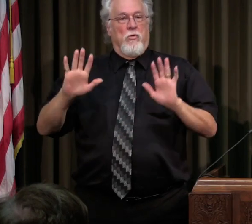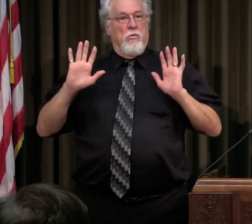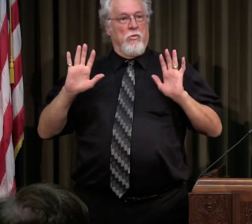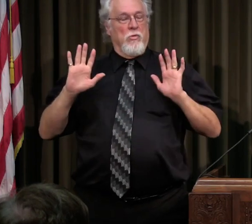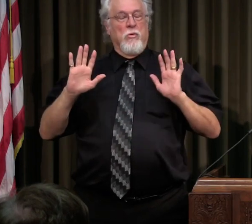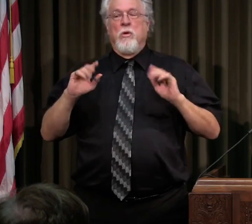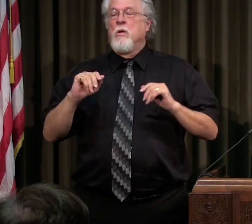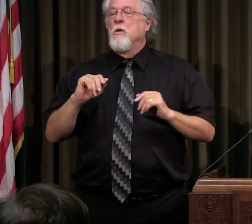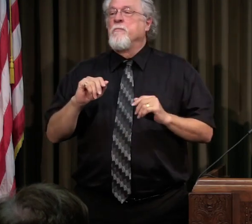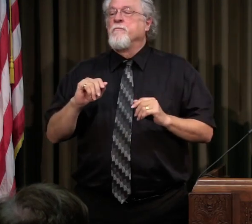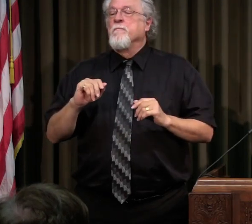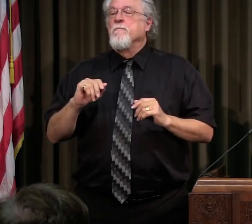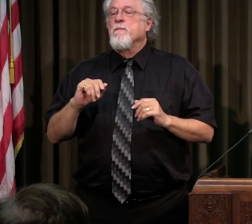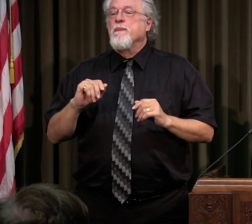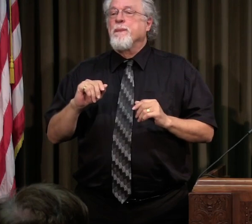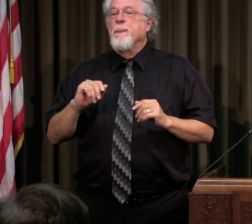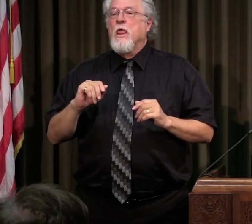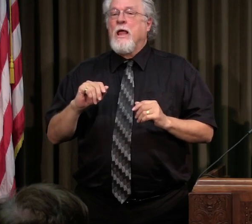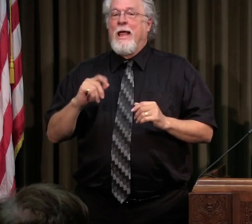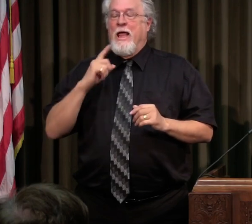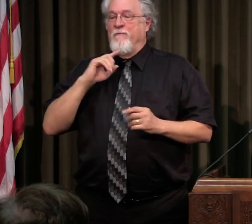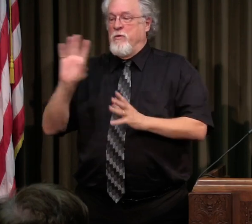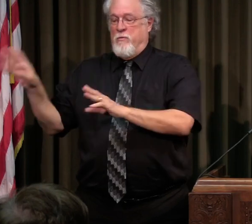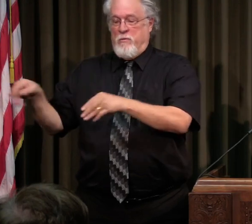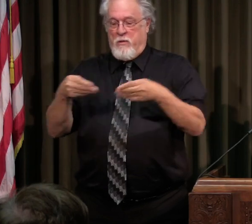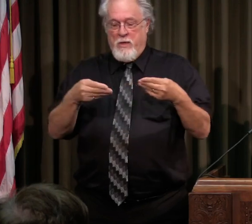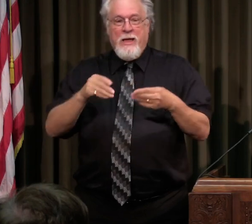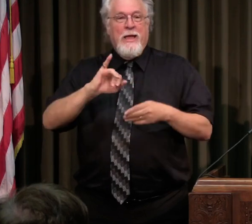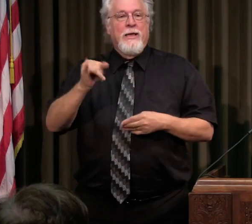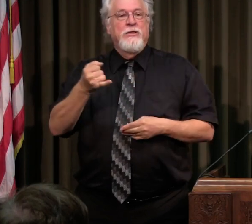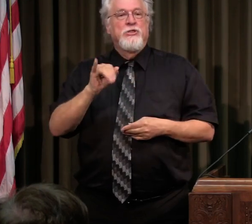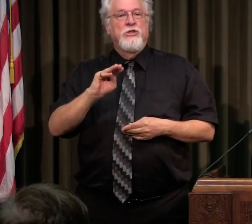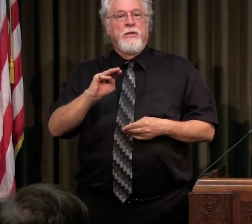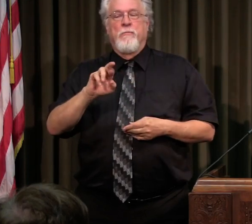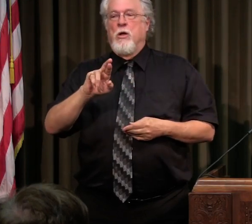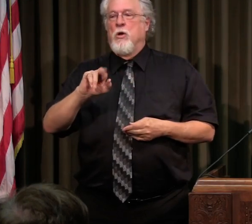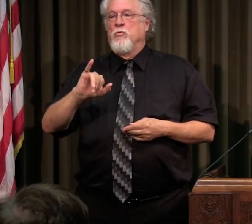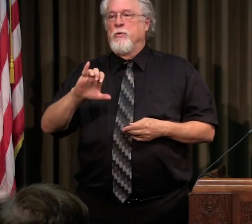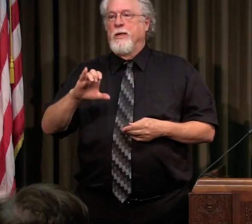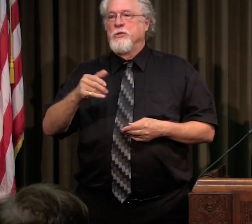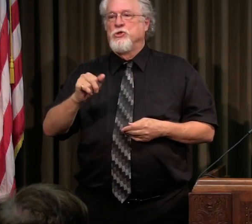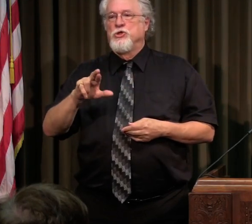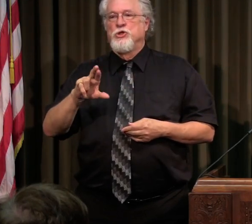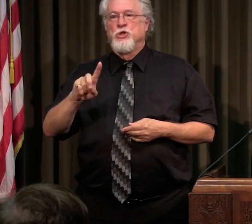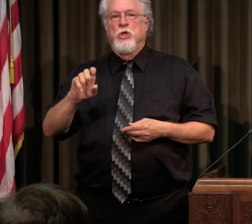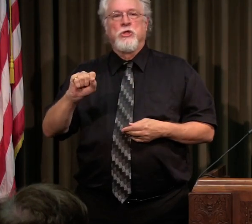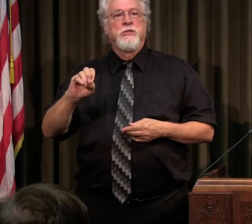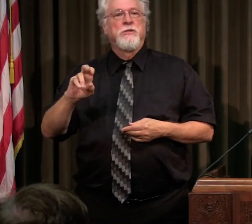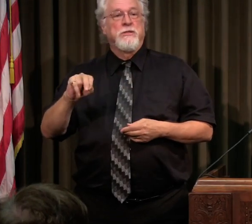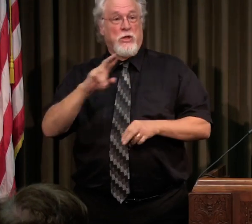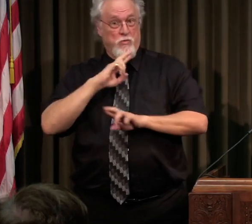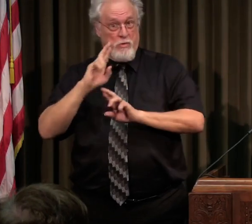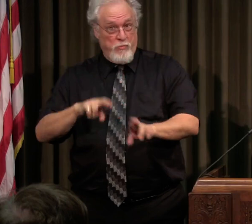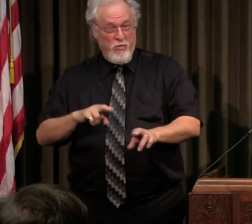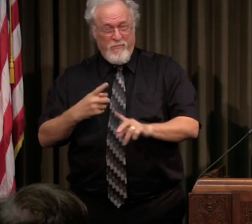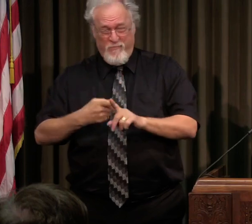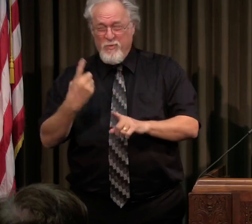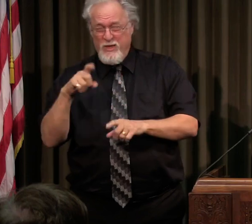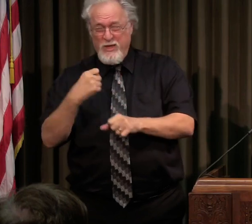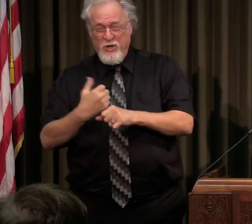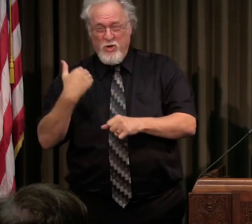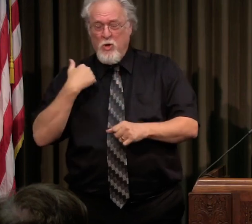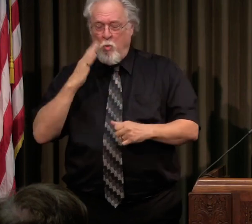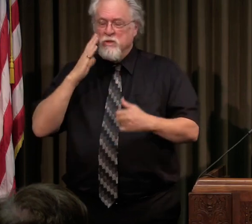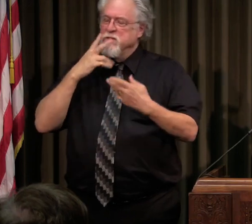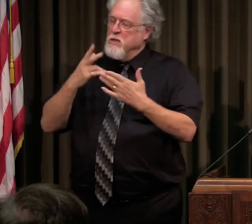out the most recent Jim Richardson report from a little over a year ago, you're going to see the general